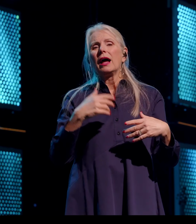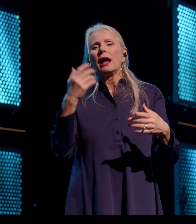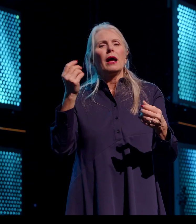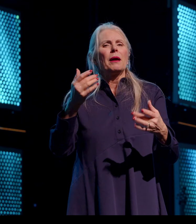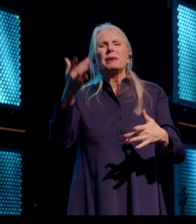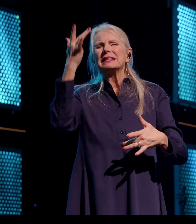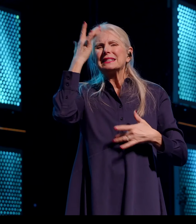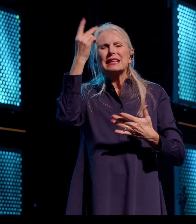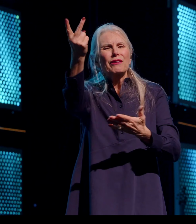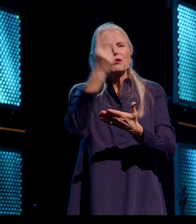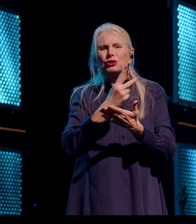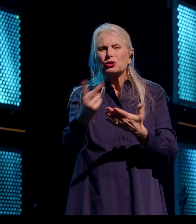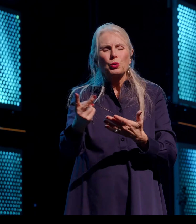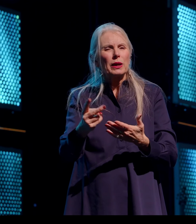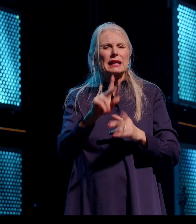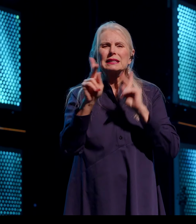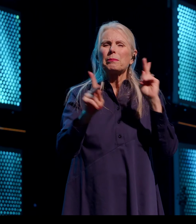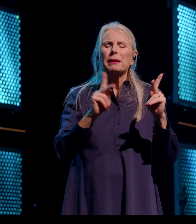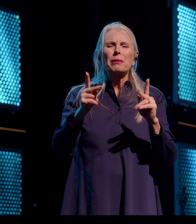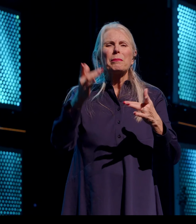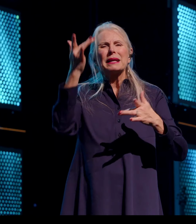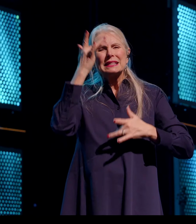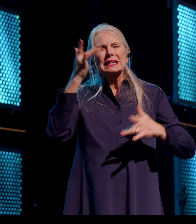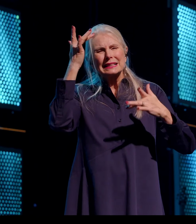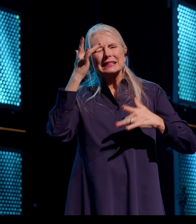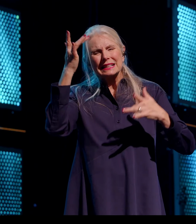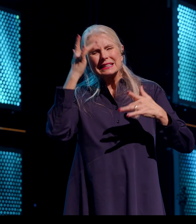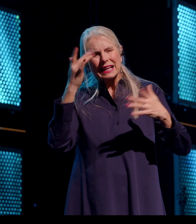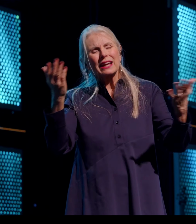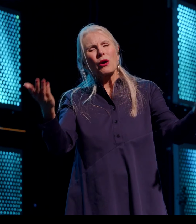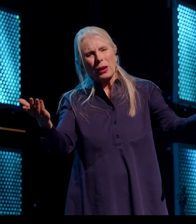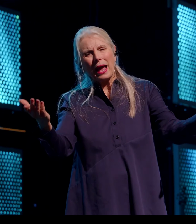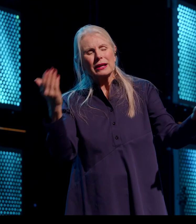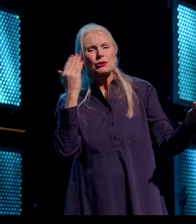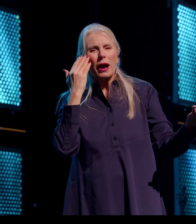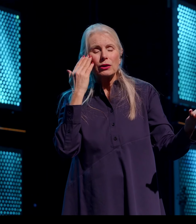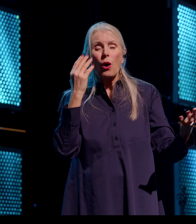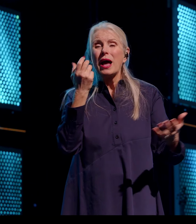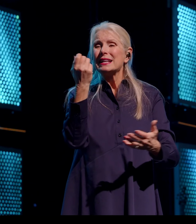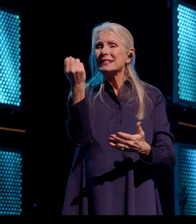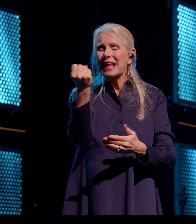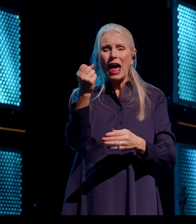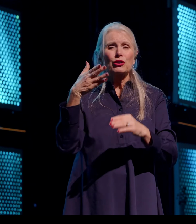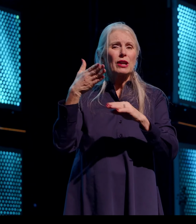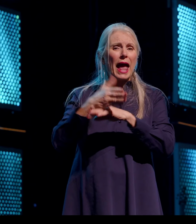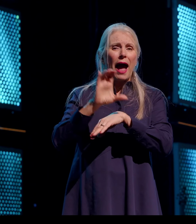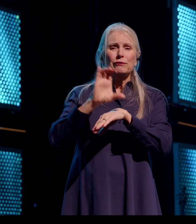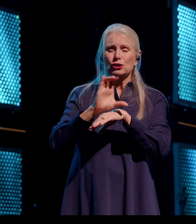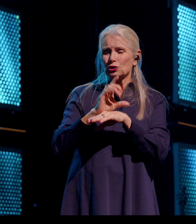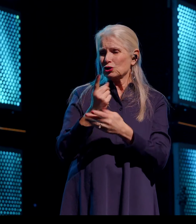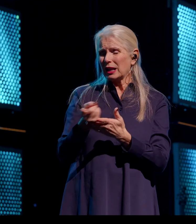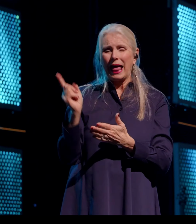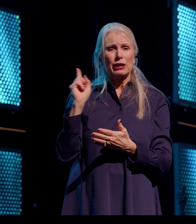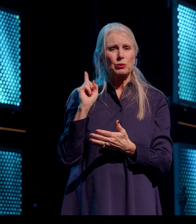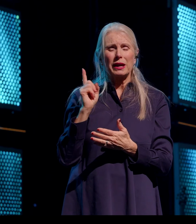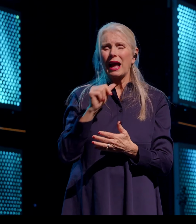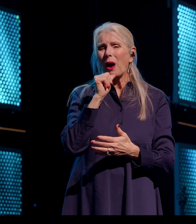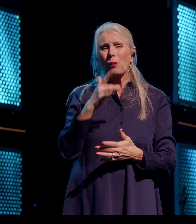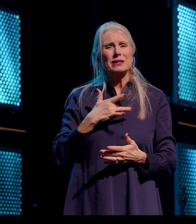2 weeks. It's been, not complaining, it's just what it is. And on Saturday after church, wasn't feeling great, so Natalie